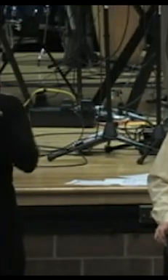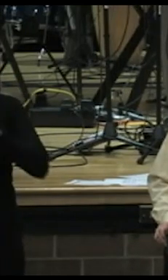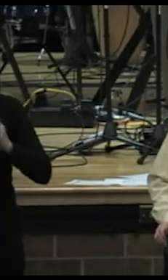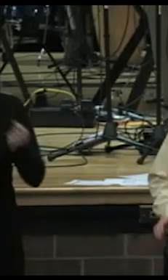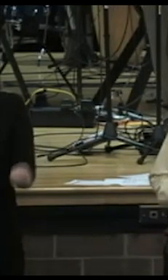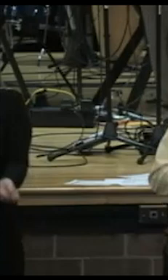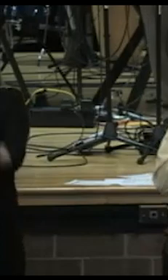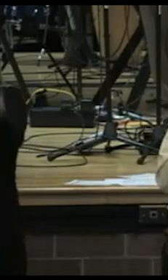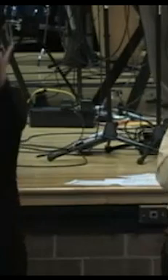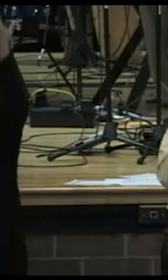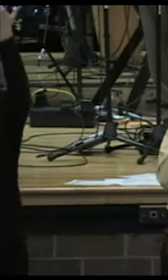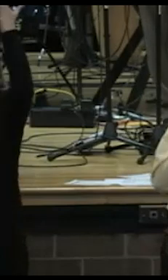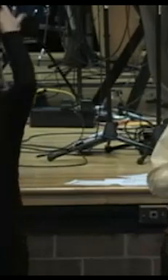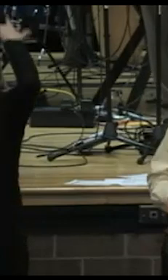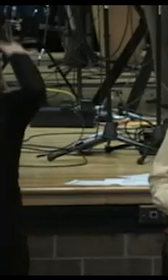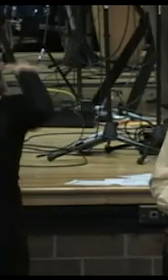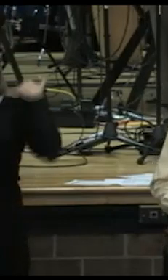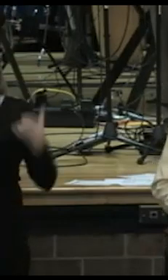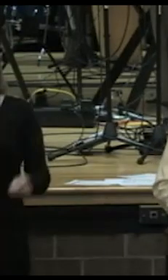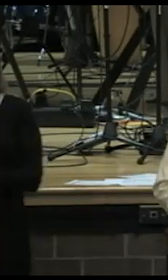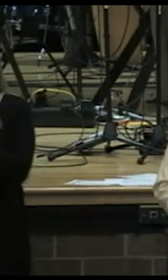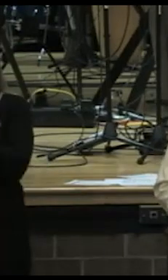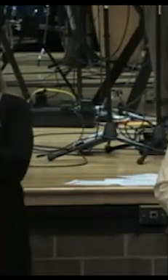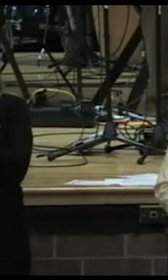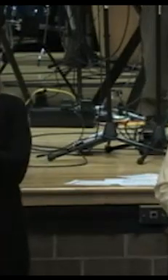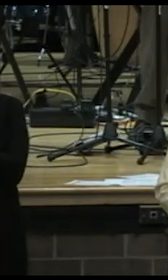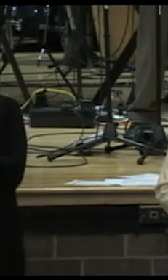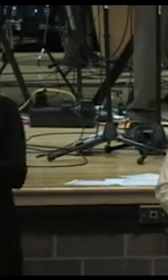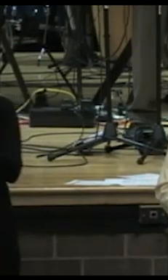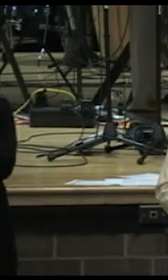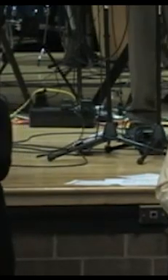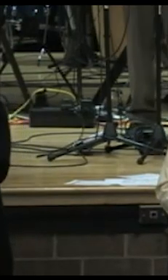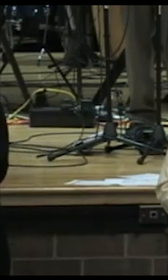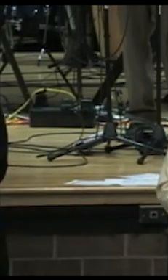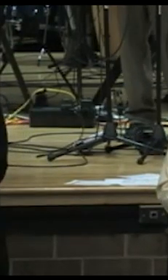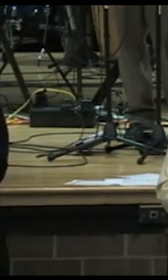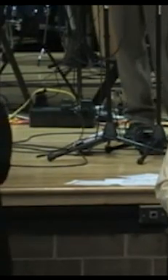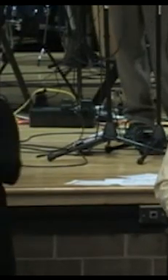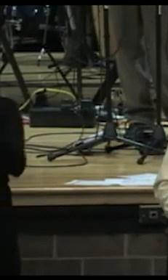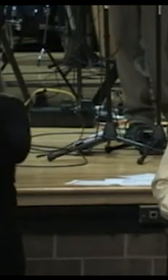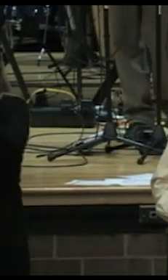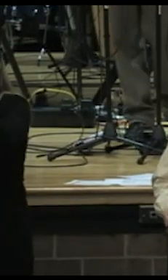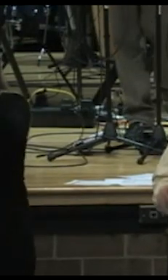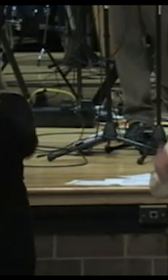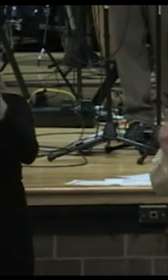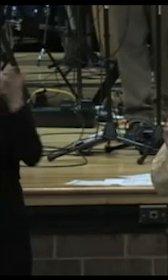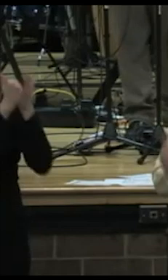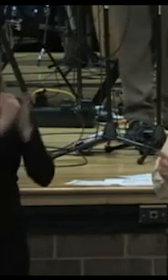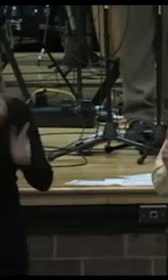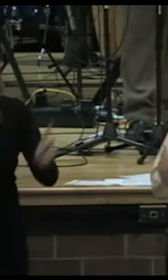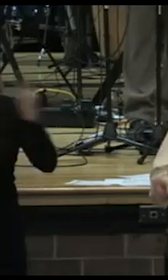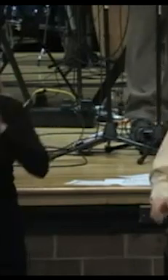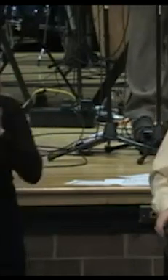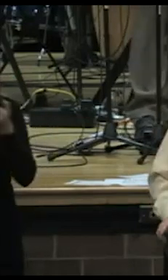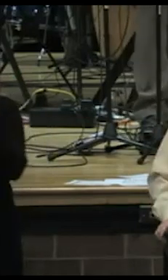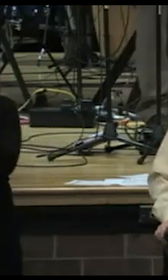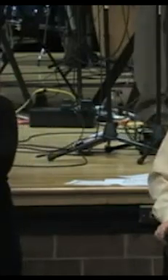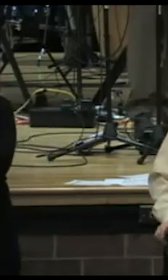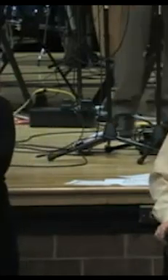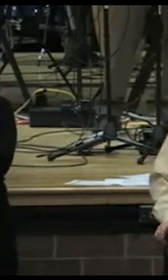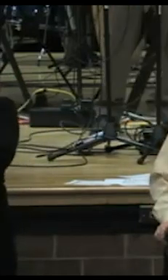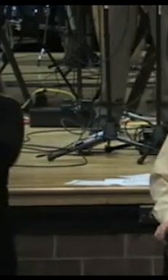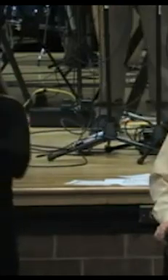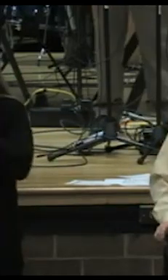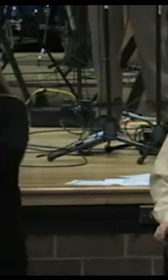I pray that God would make us the soul of our community by reaching people with His love. And that serving others would